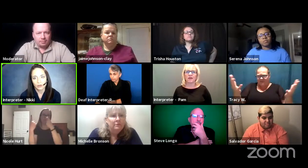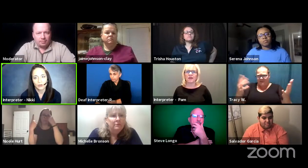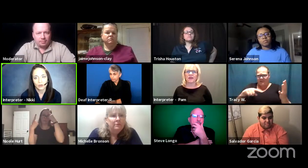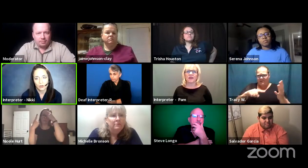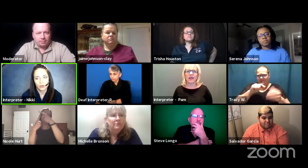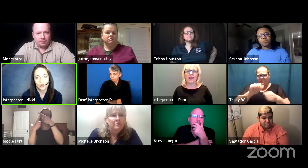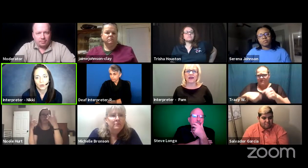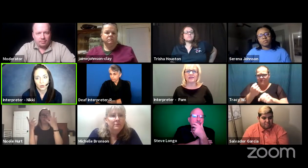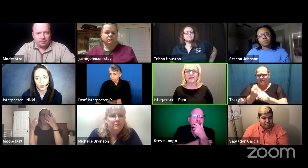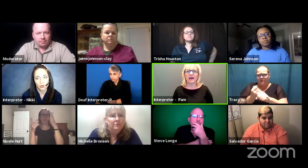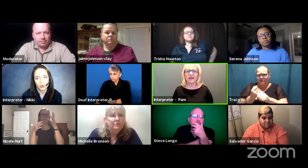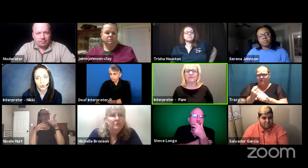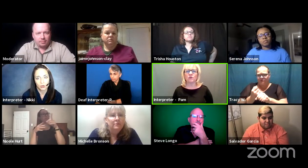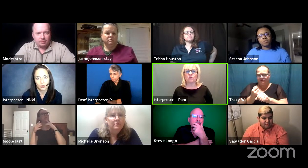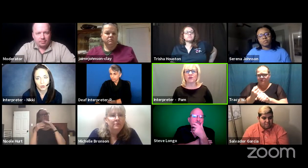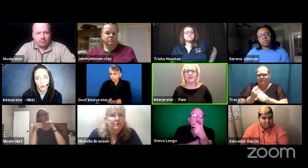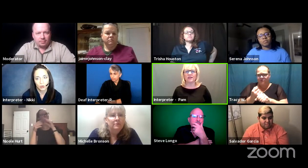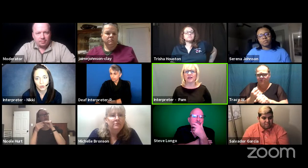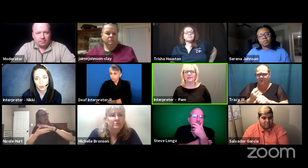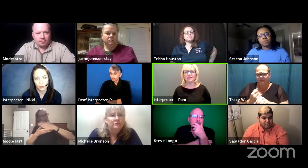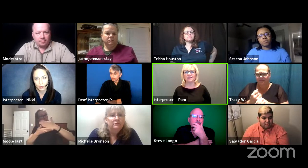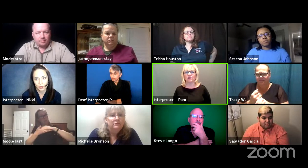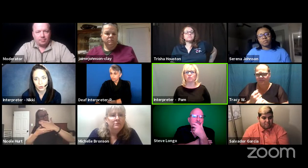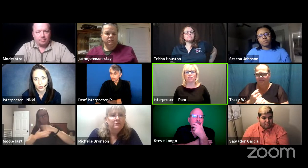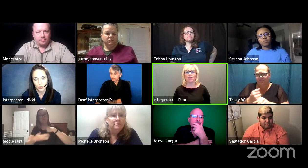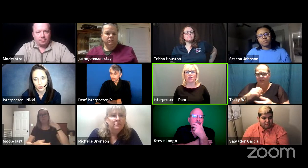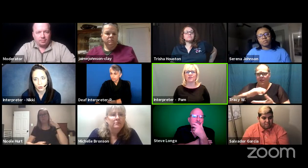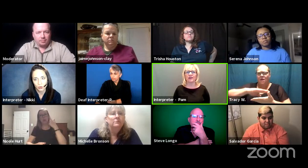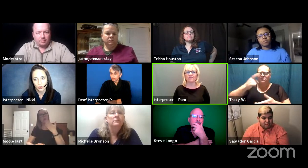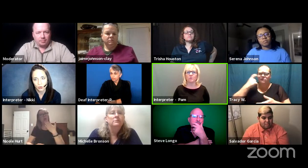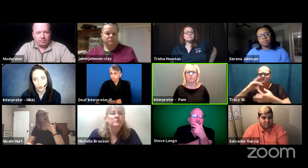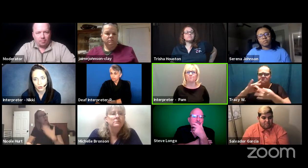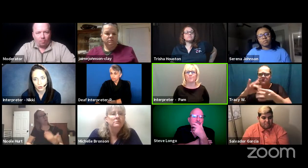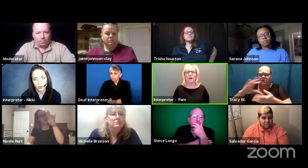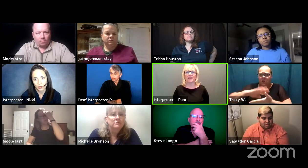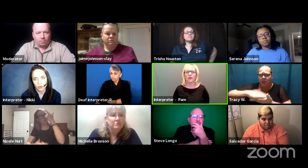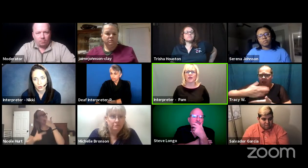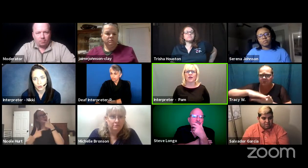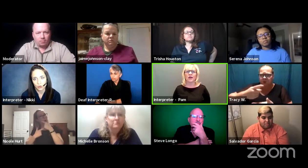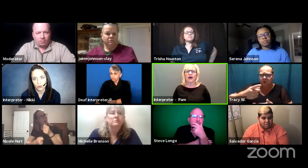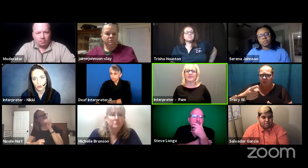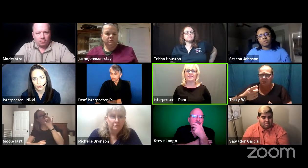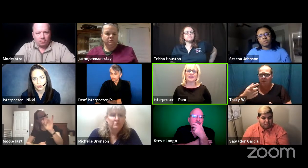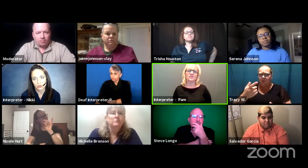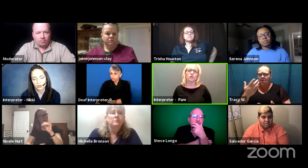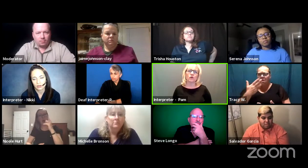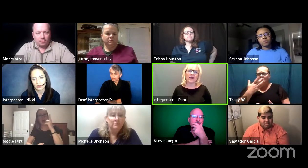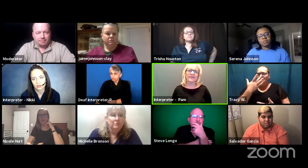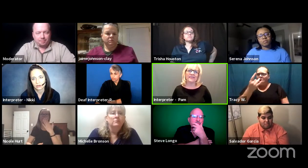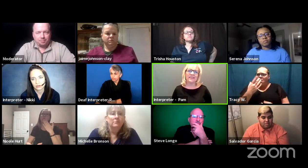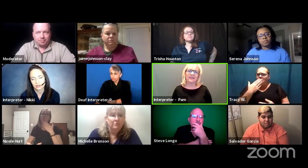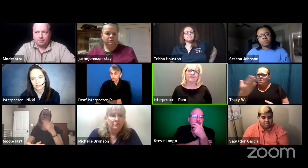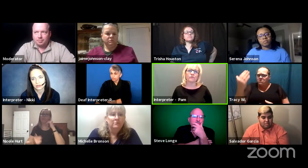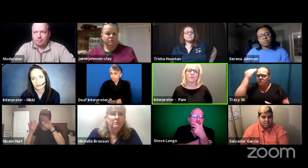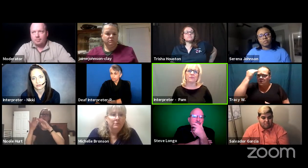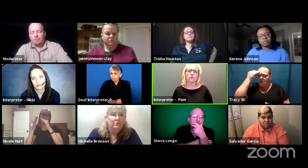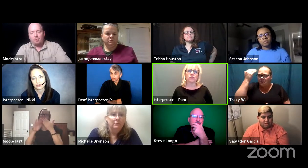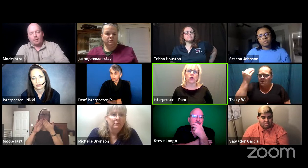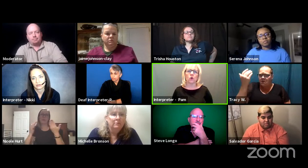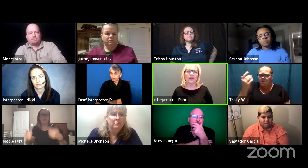And if you can, share with everybody I think it's a good idea for people to know what